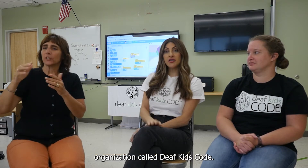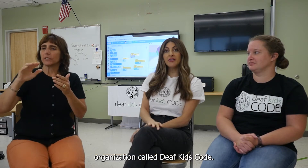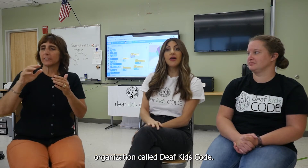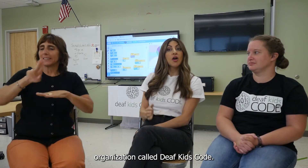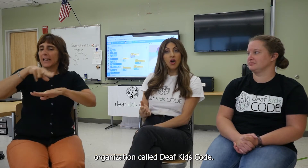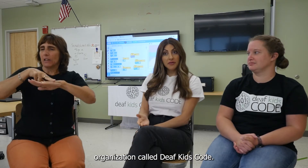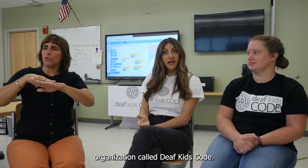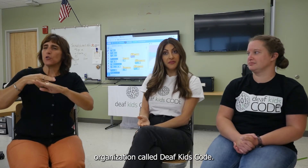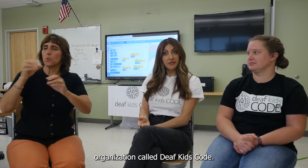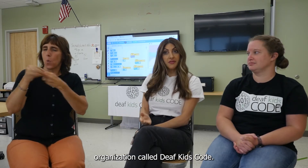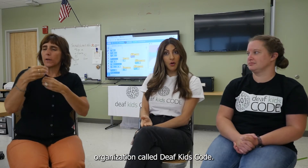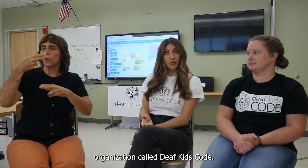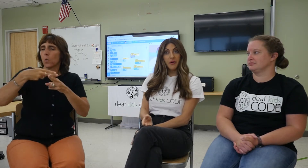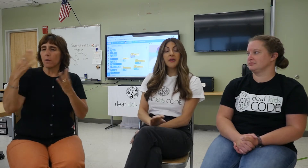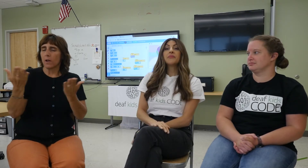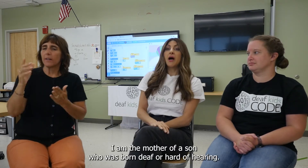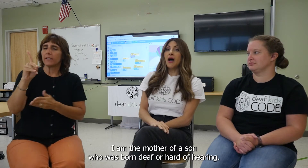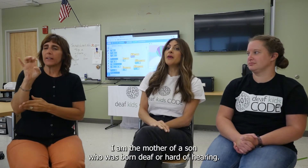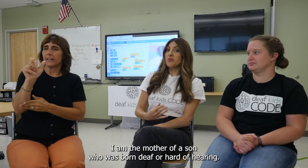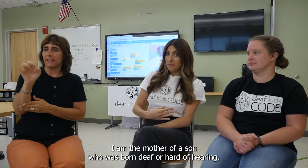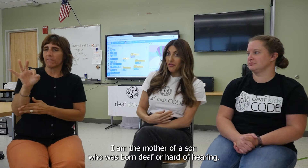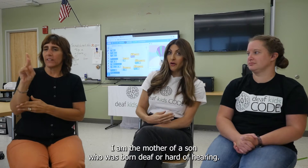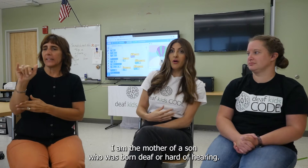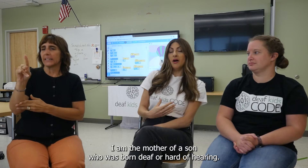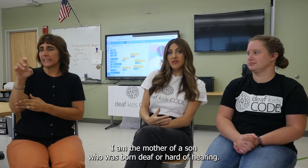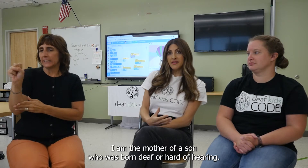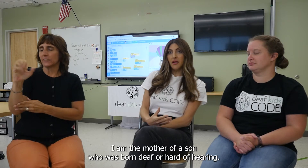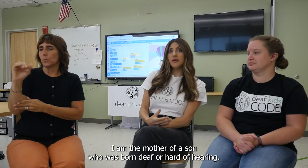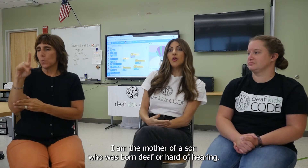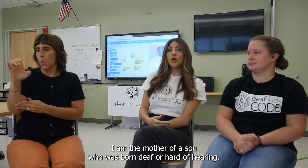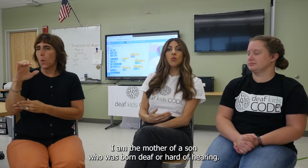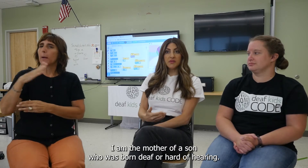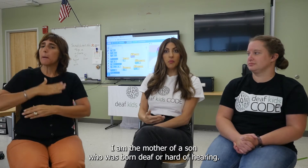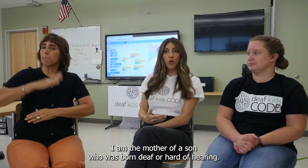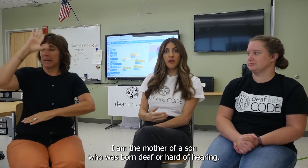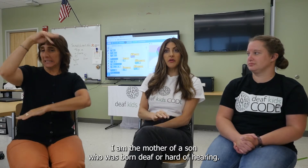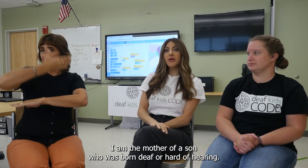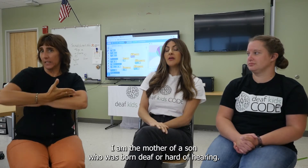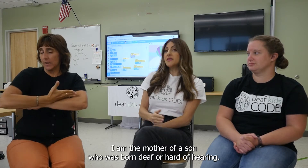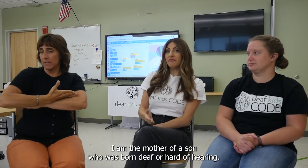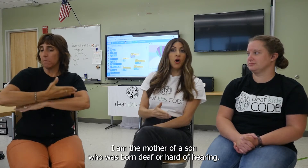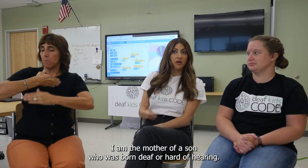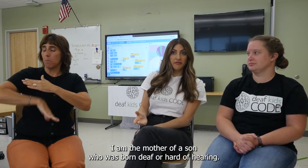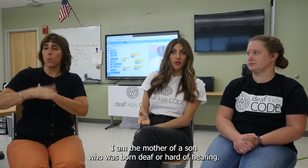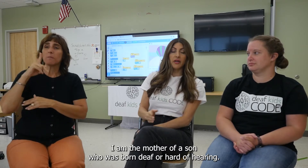called Deaf Kids Code. I am the mother of a son who was born deaf or hard of hearing